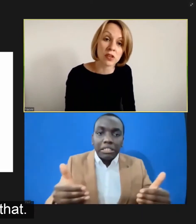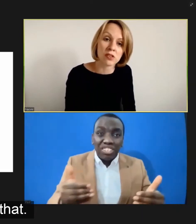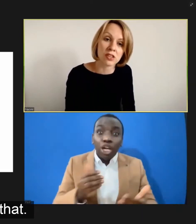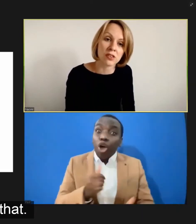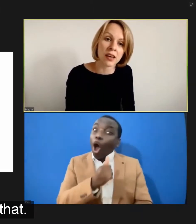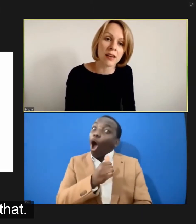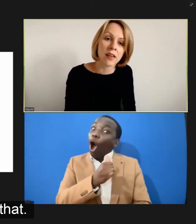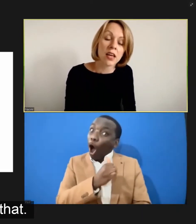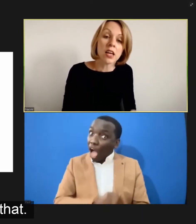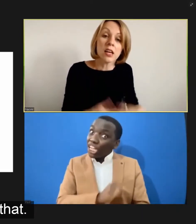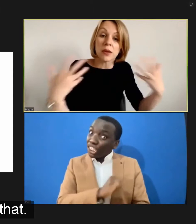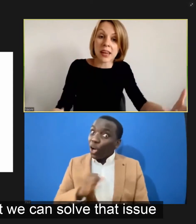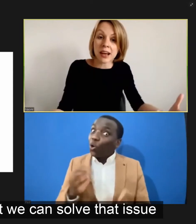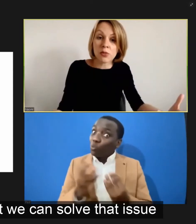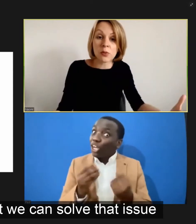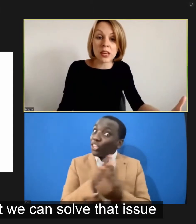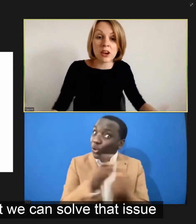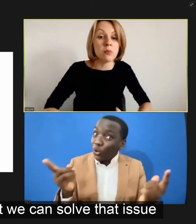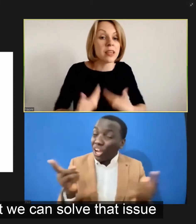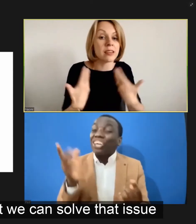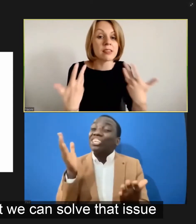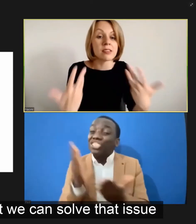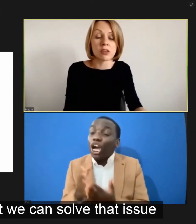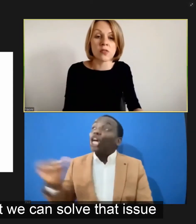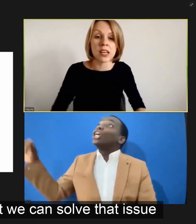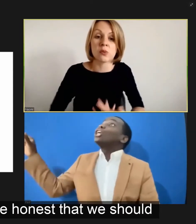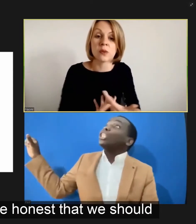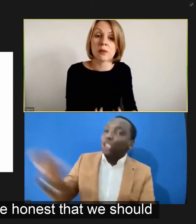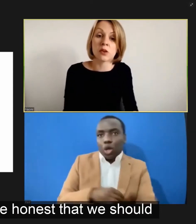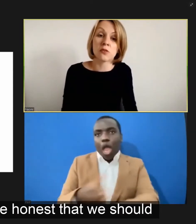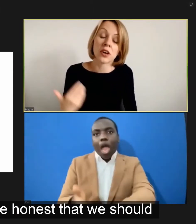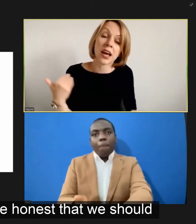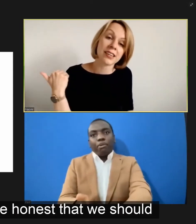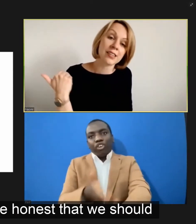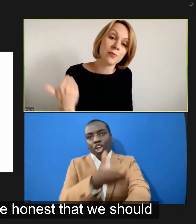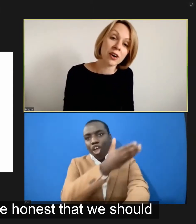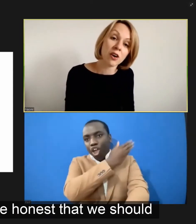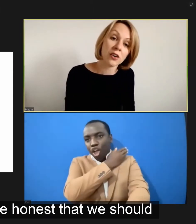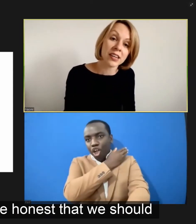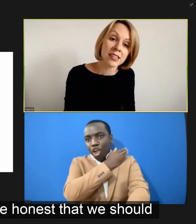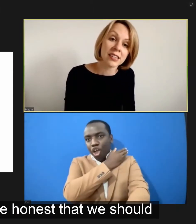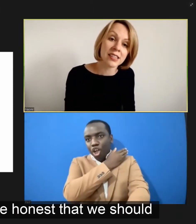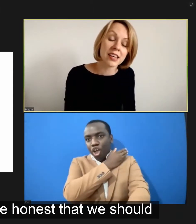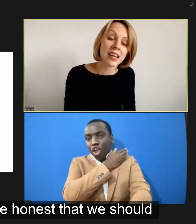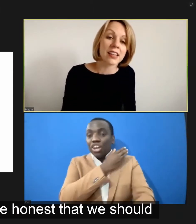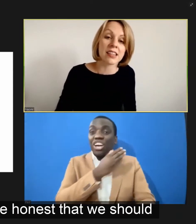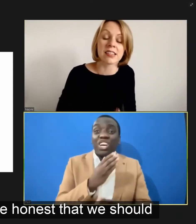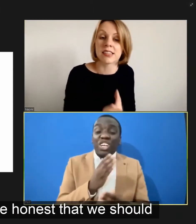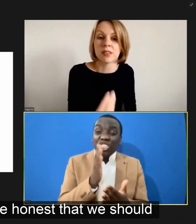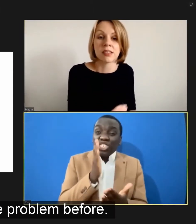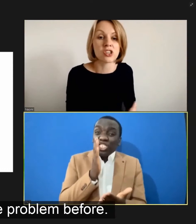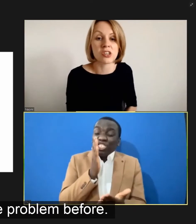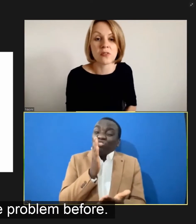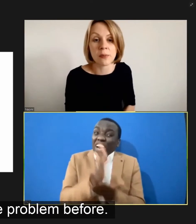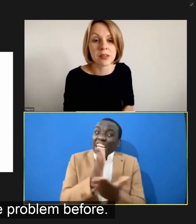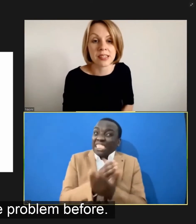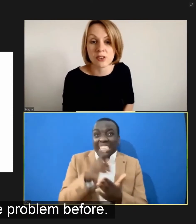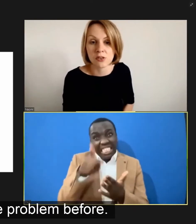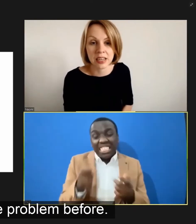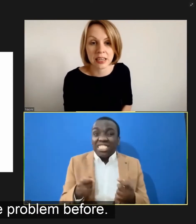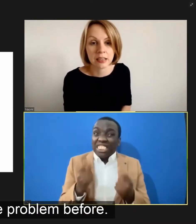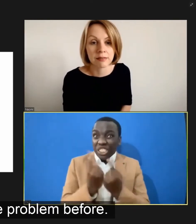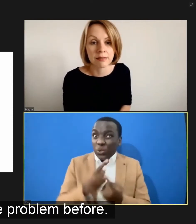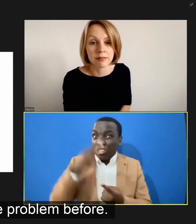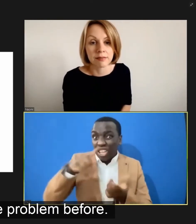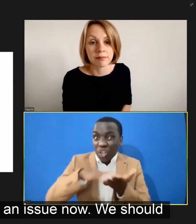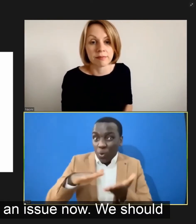refused to do that. But now that we know, we can solve that issue and we can move on. And to be honest, it happened historically.